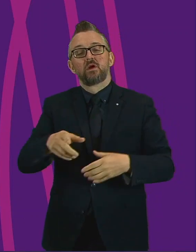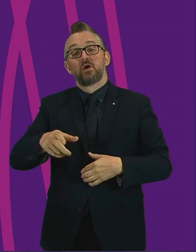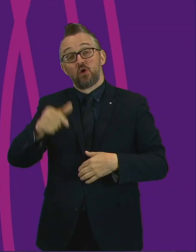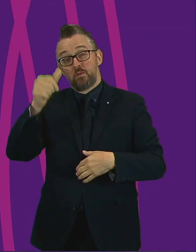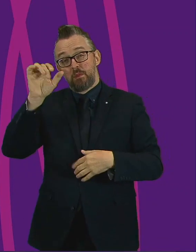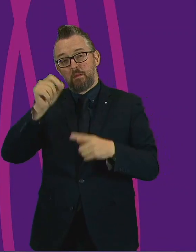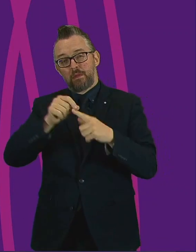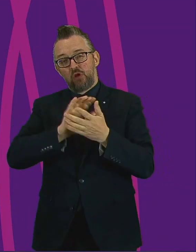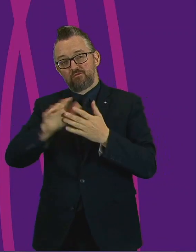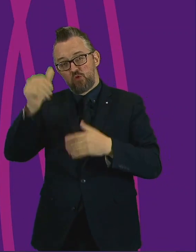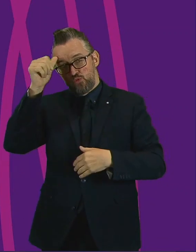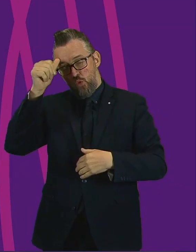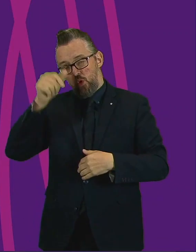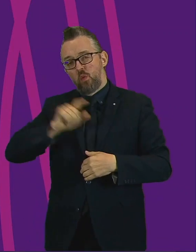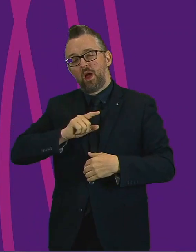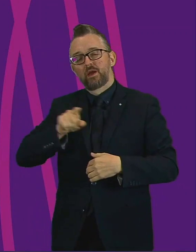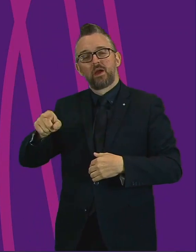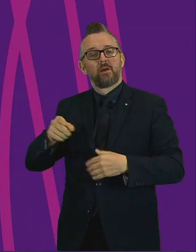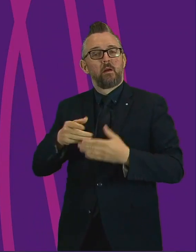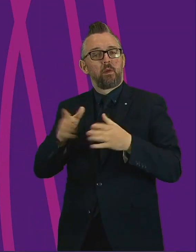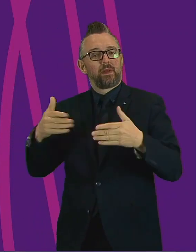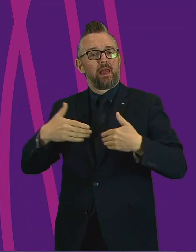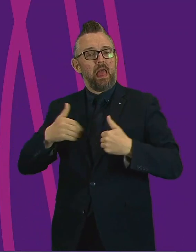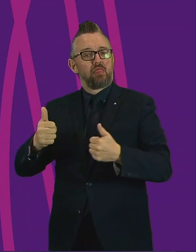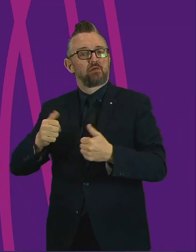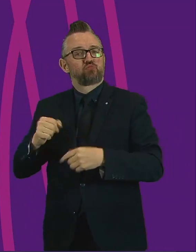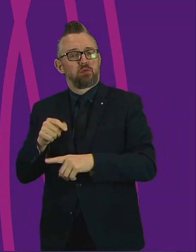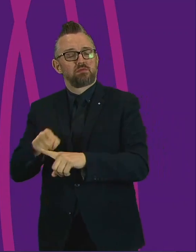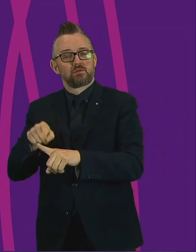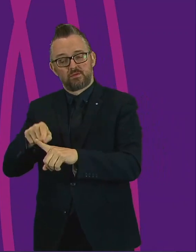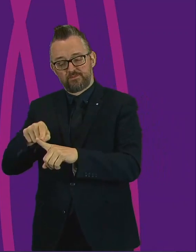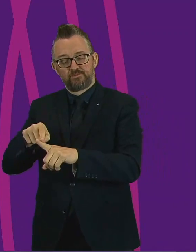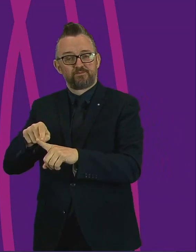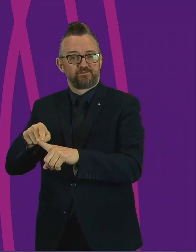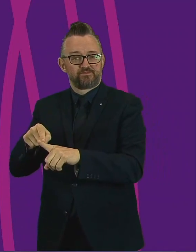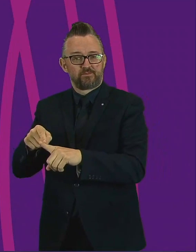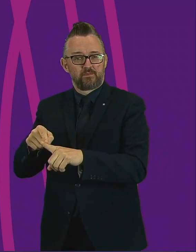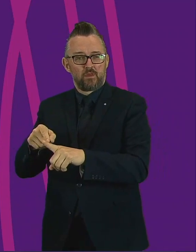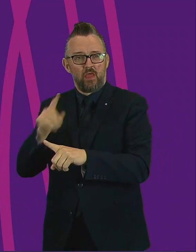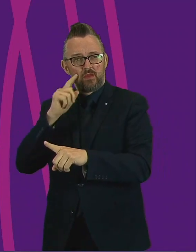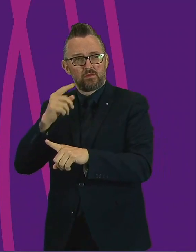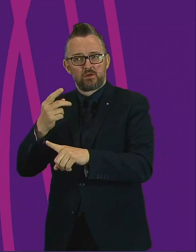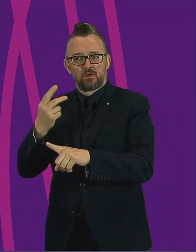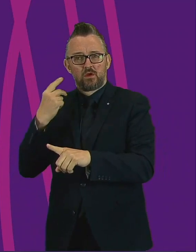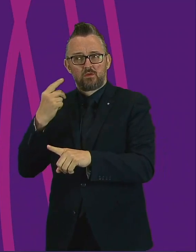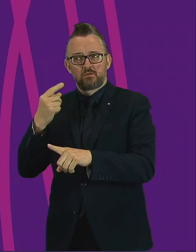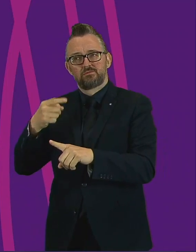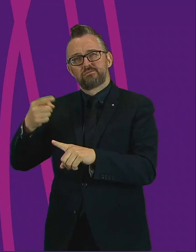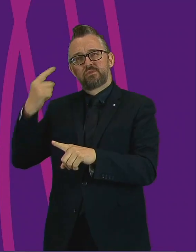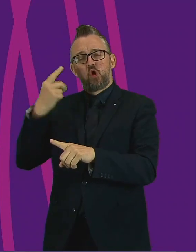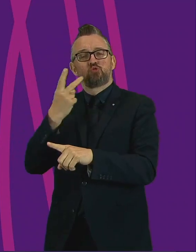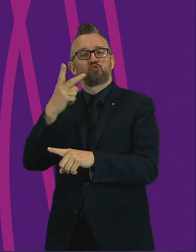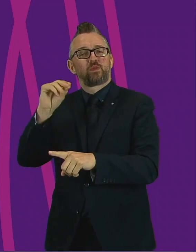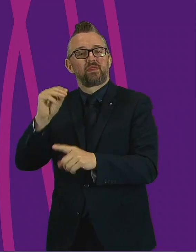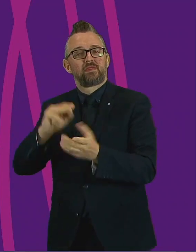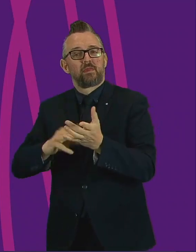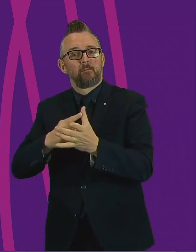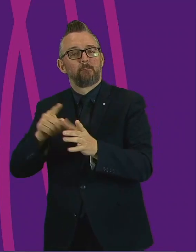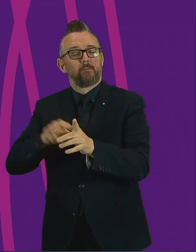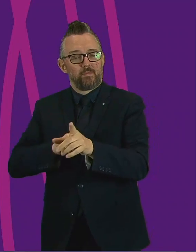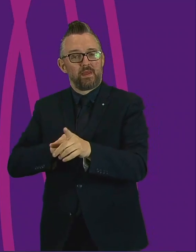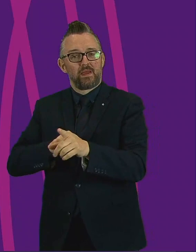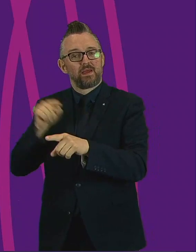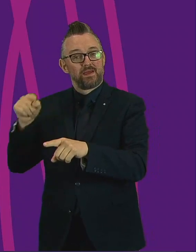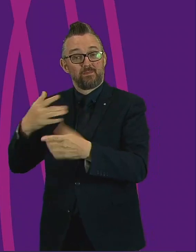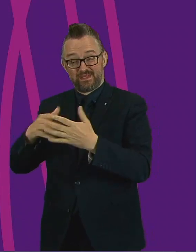Scotland released some initial analysis, I think 2 weeks ago today, on the 20th of May, if I'm getting my dates correct, where it